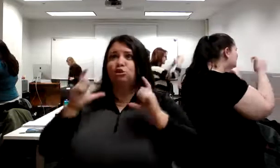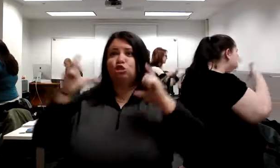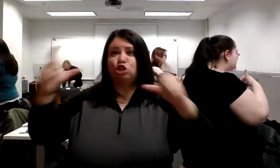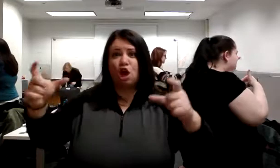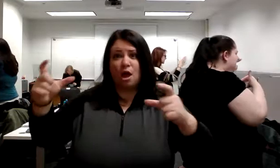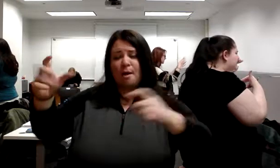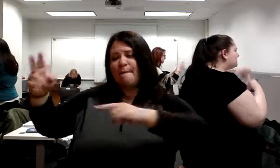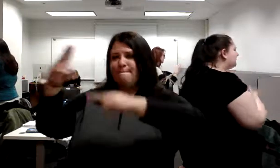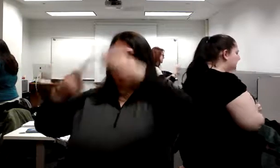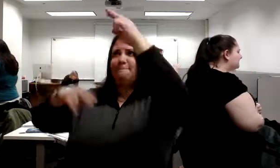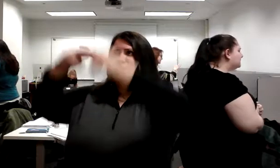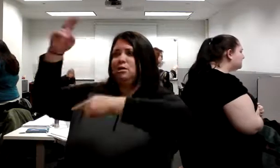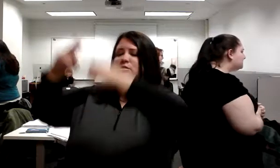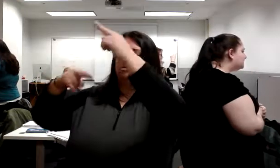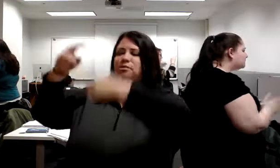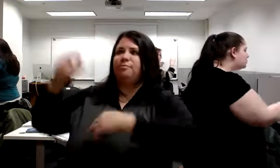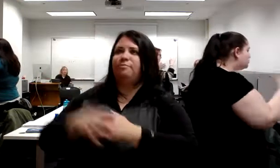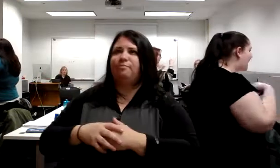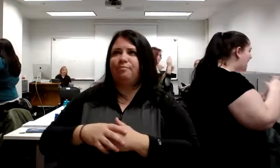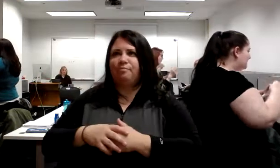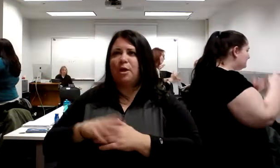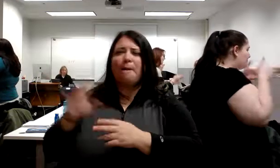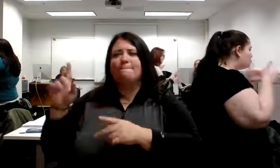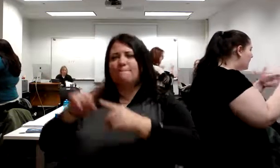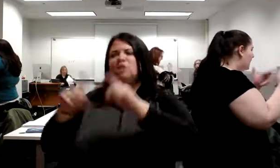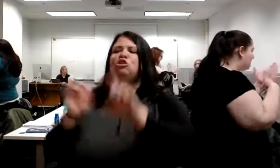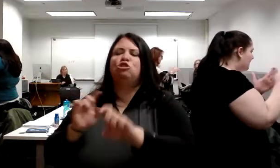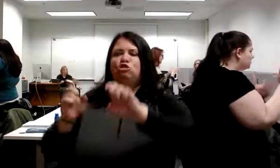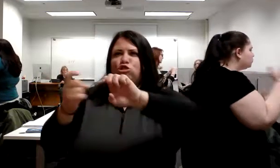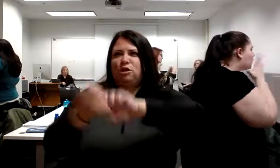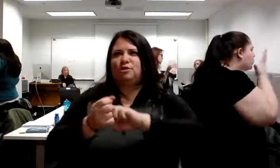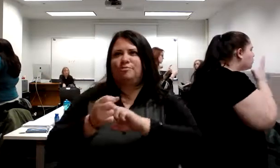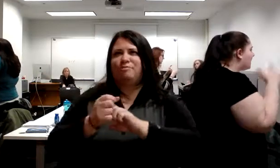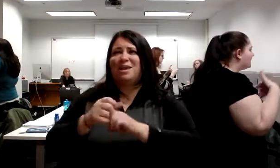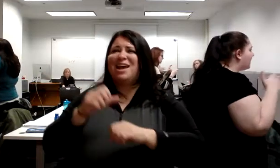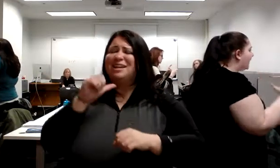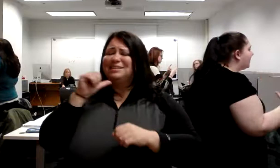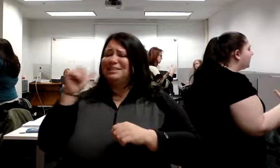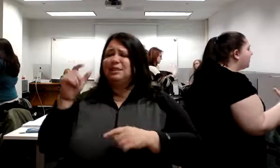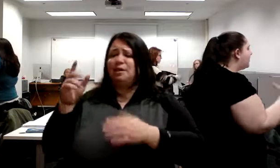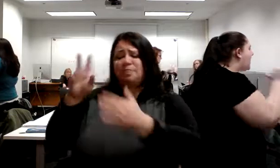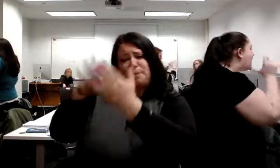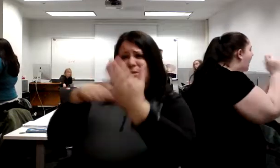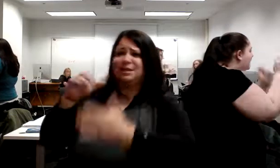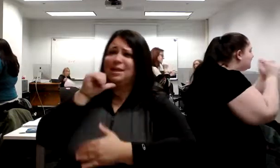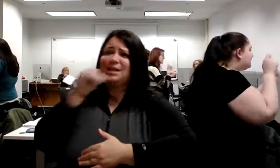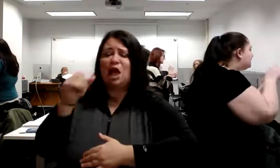changed objects so they didn't look exactly real. What do we call that when something isn't exactly real looking?